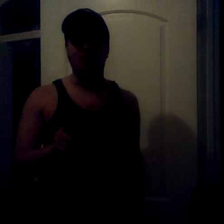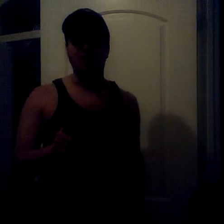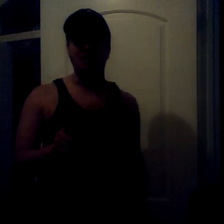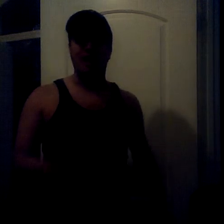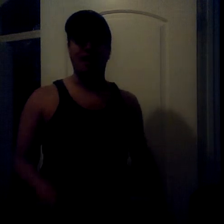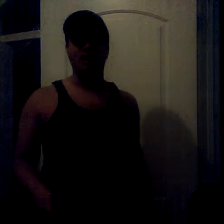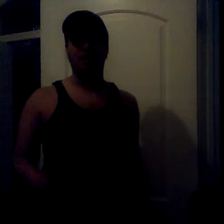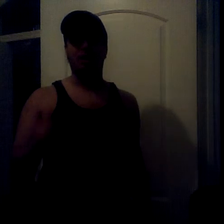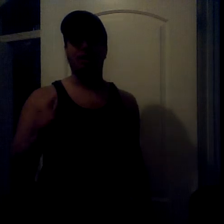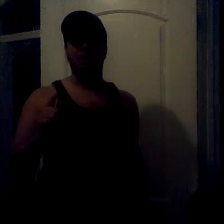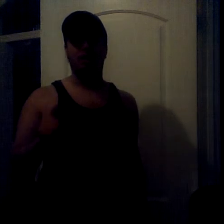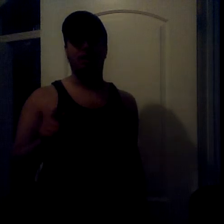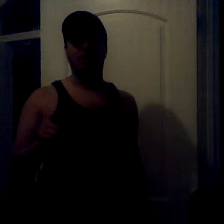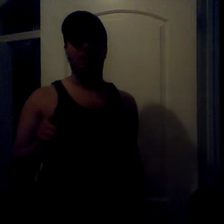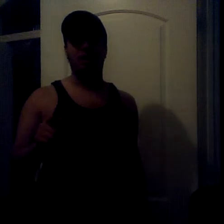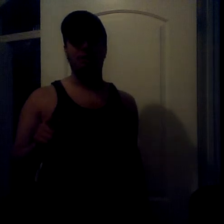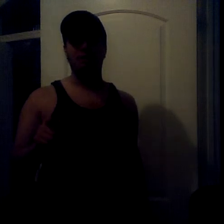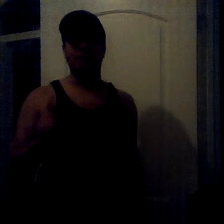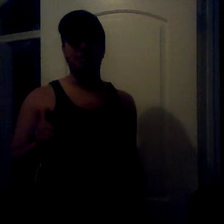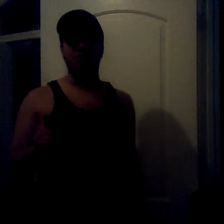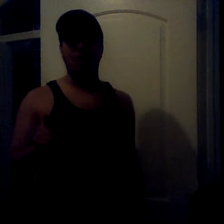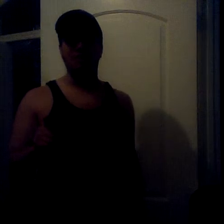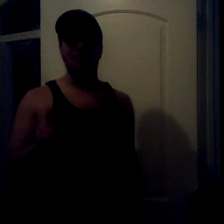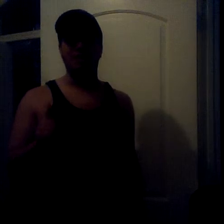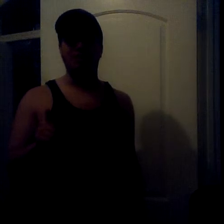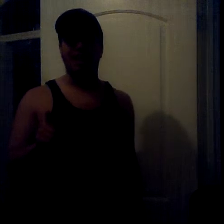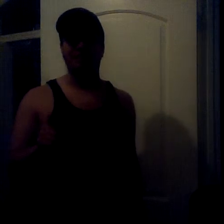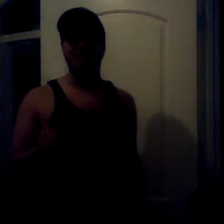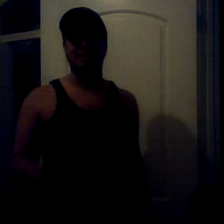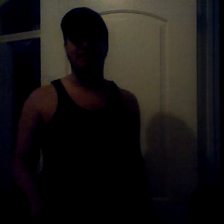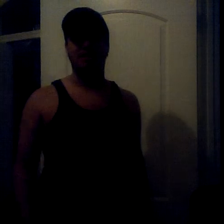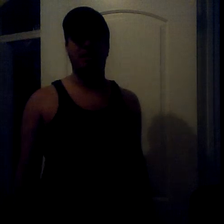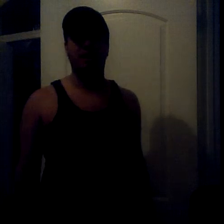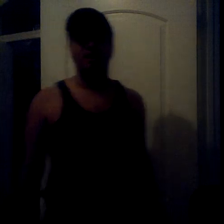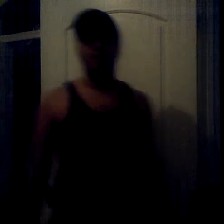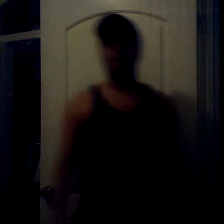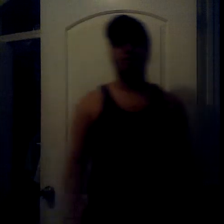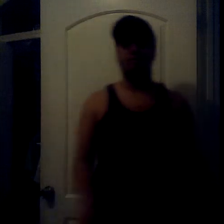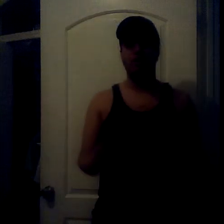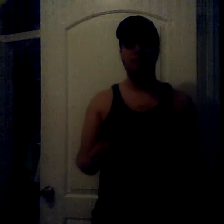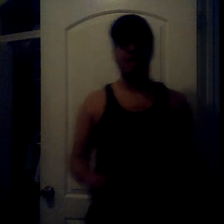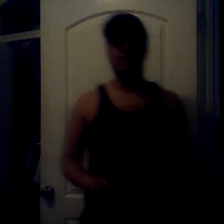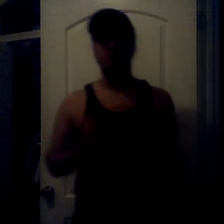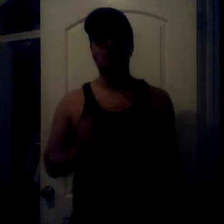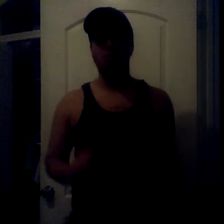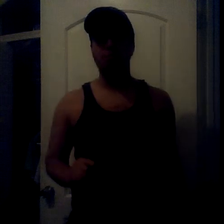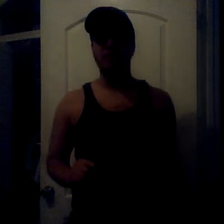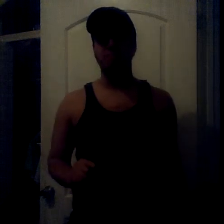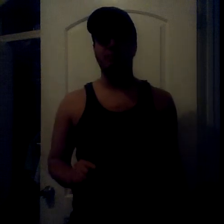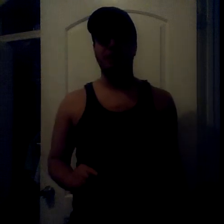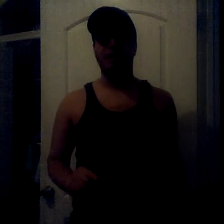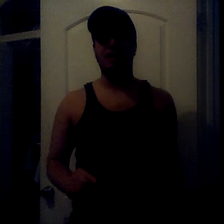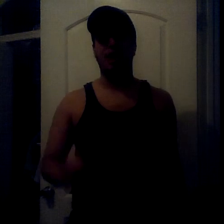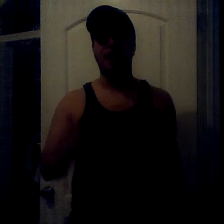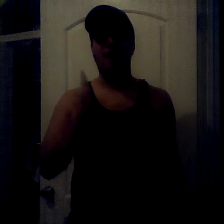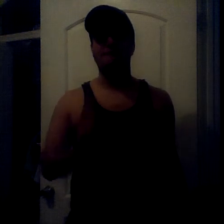you today. I'm gonna tell Mr. Watkins the old things. Right, look, no more renting room.